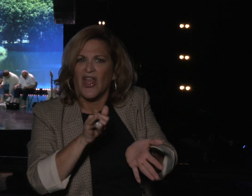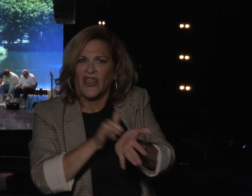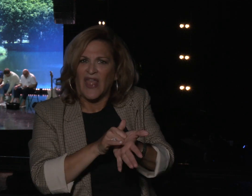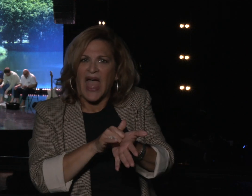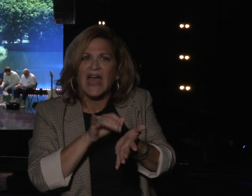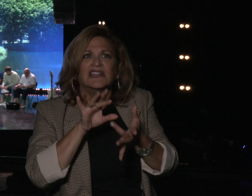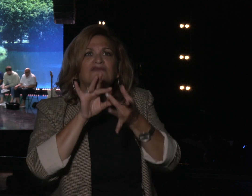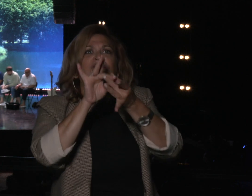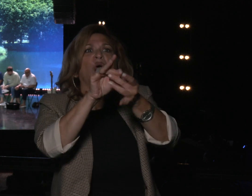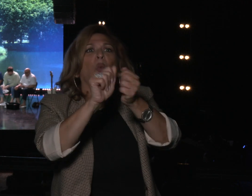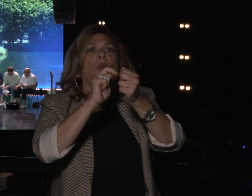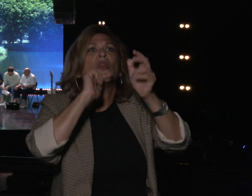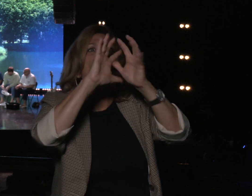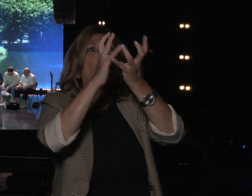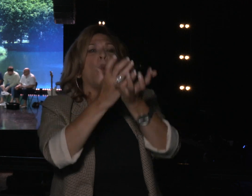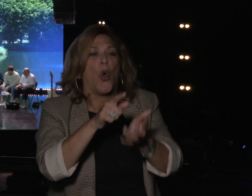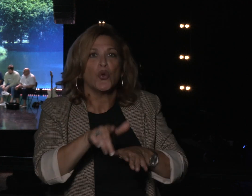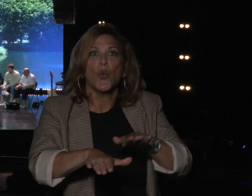the world.